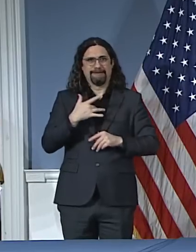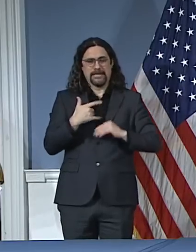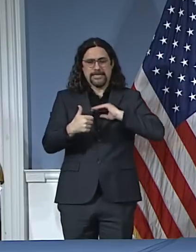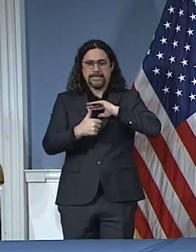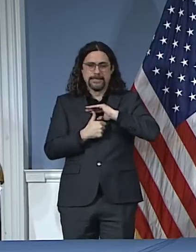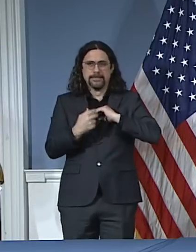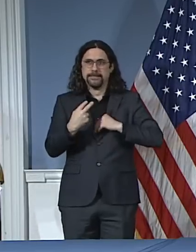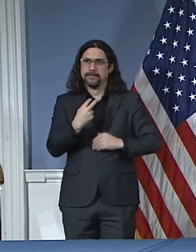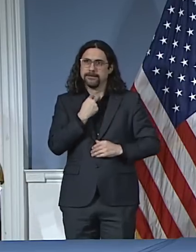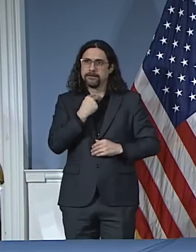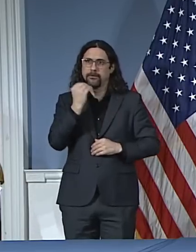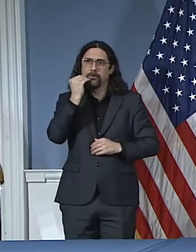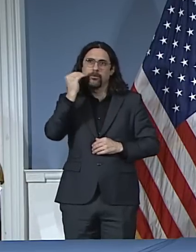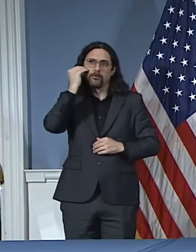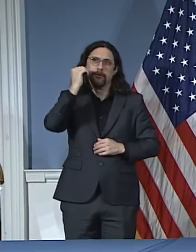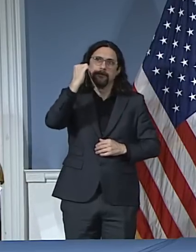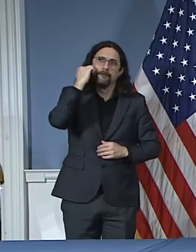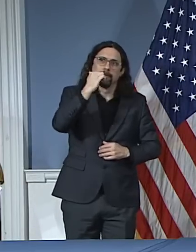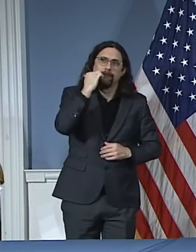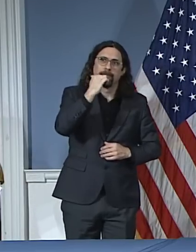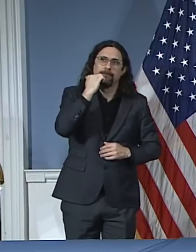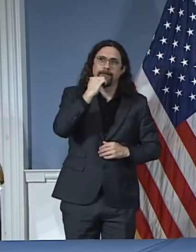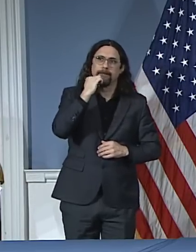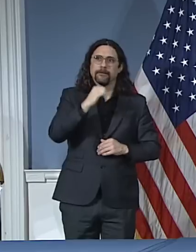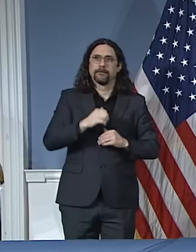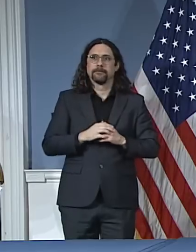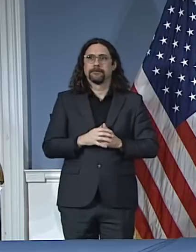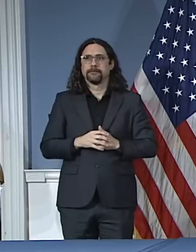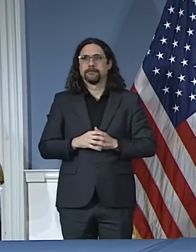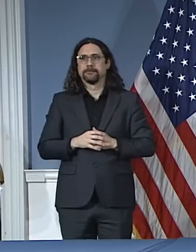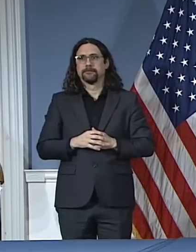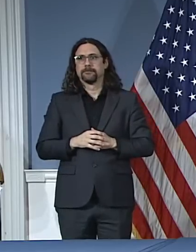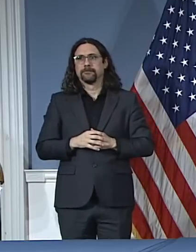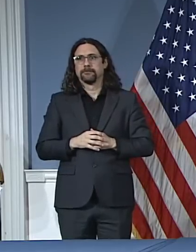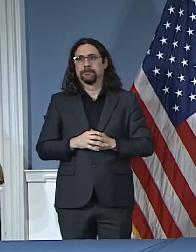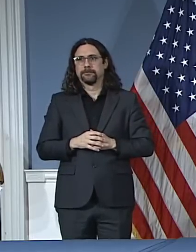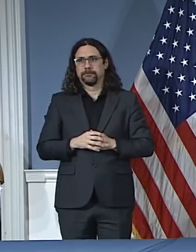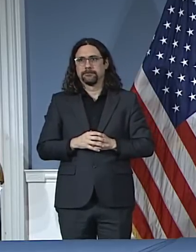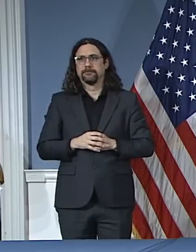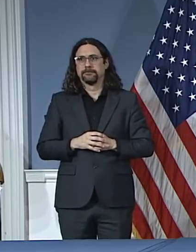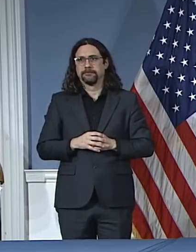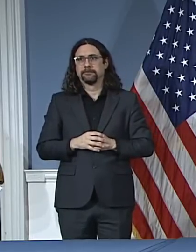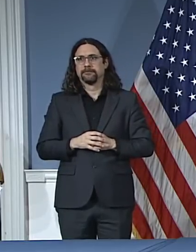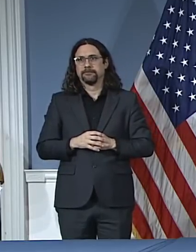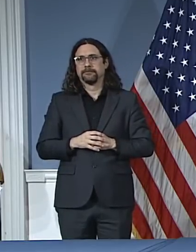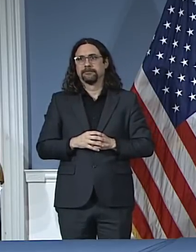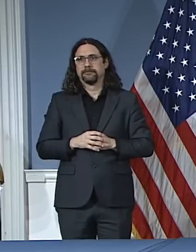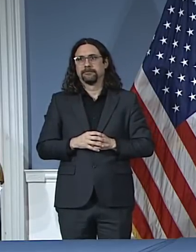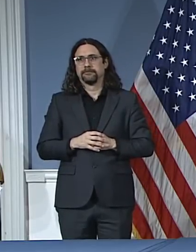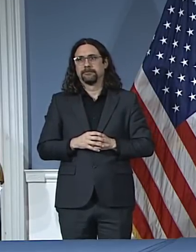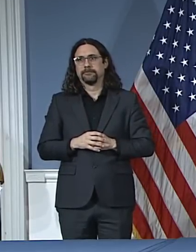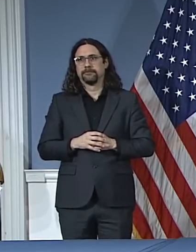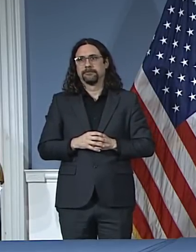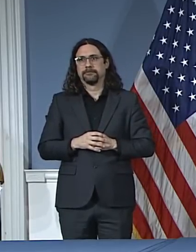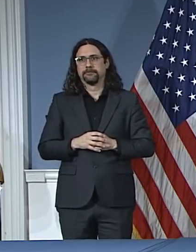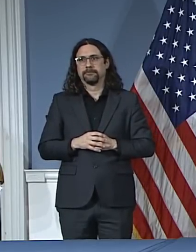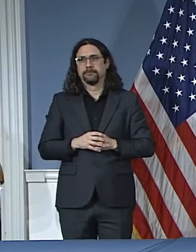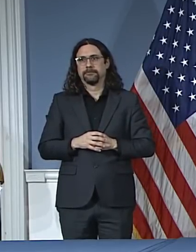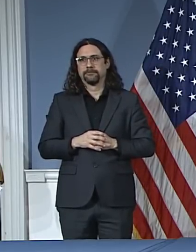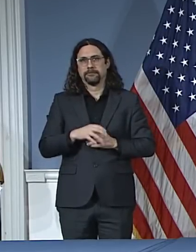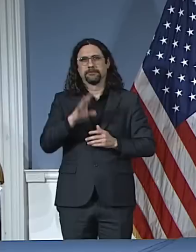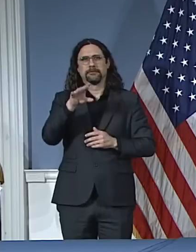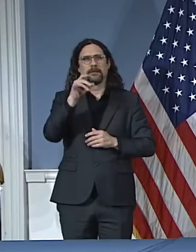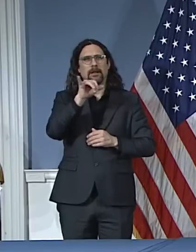A husband and wife holding hands in the park, taking a walk with their dog. That's not really what we're worried about. They're together in the apartment anyway, but it's the